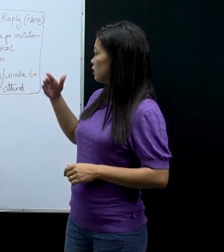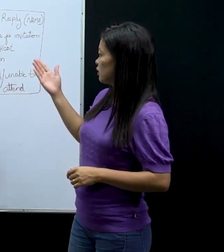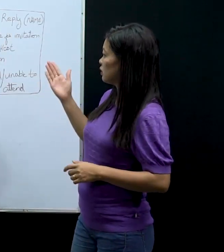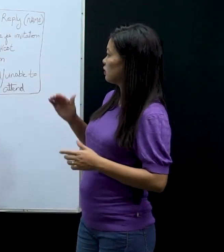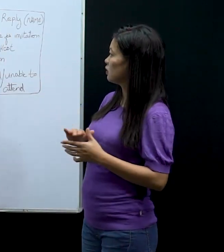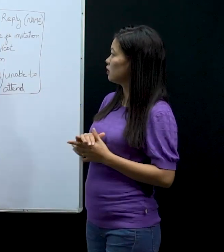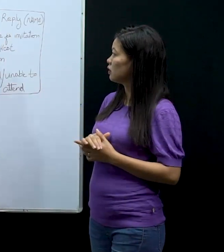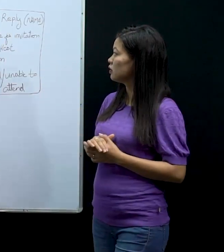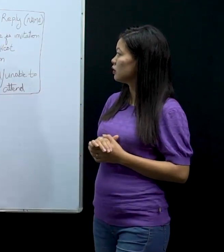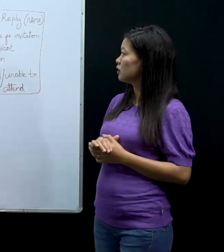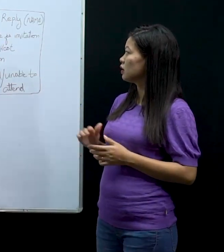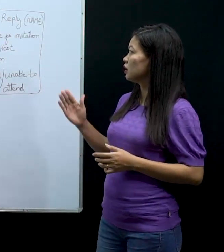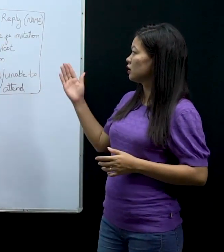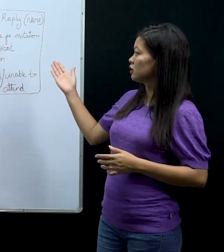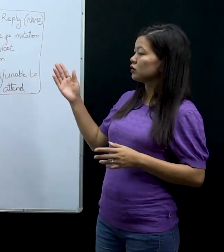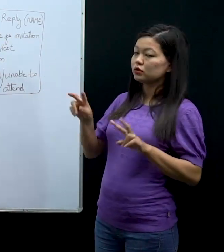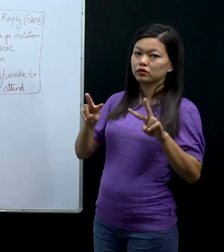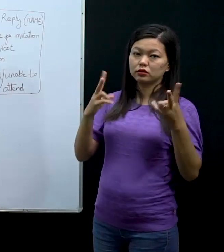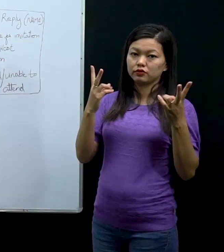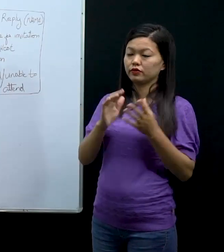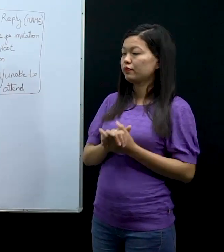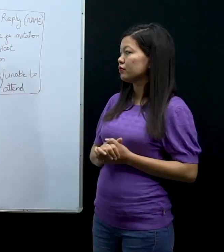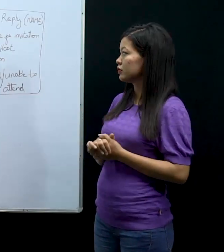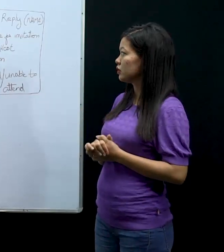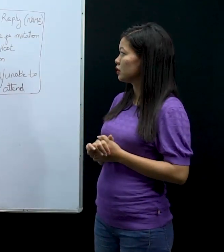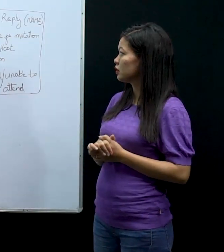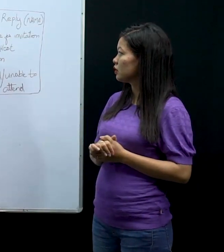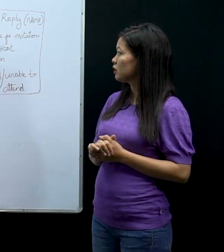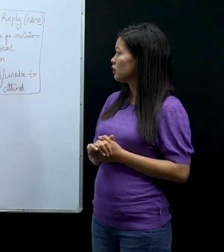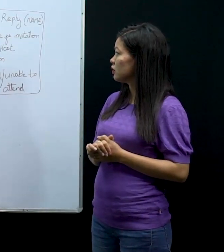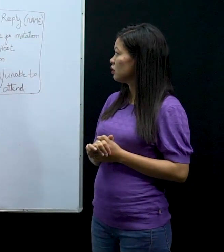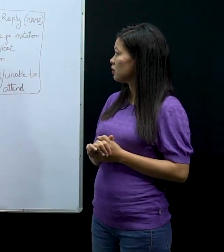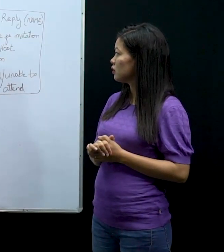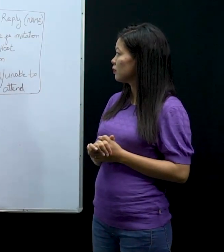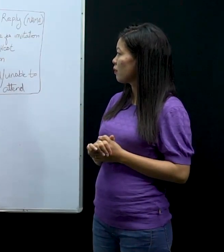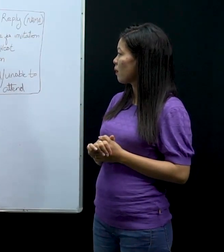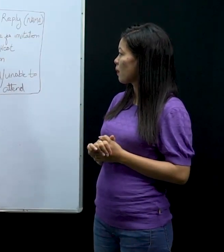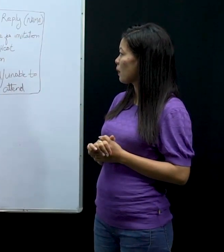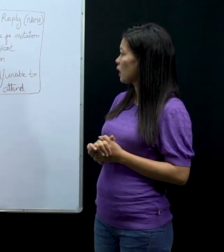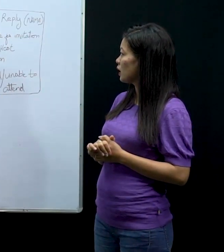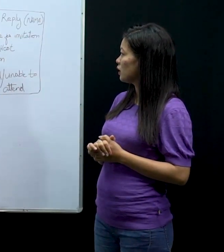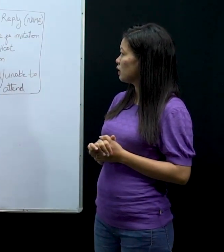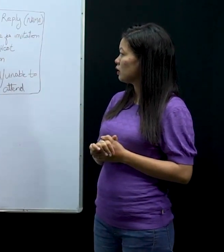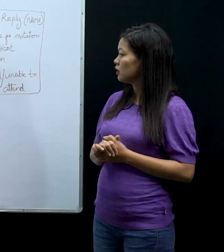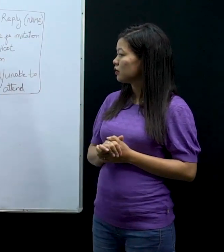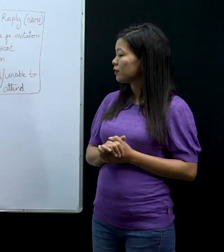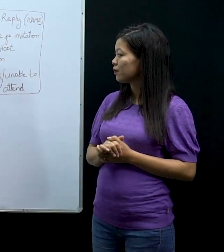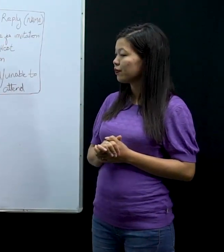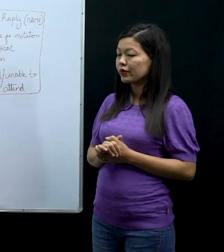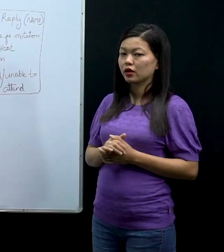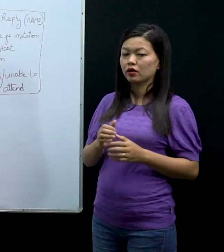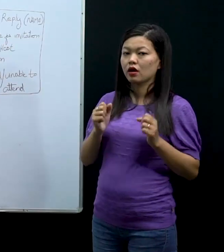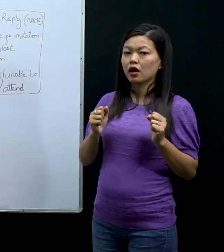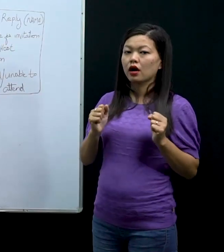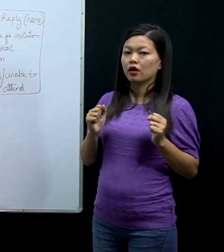a quick look at this format here. What you have to do is, of course, as usual, making the box